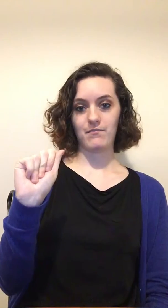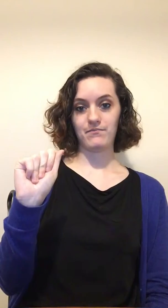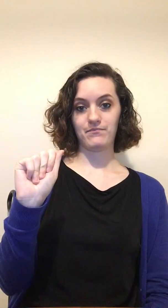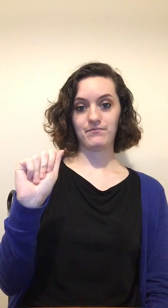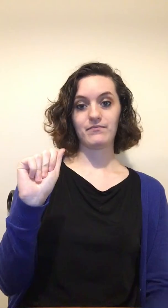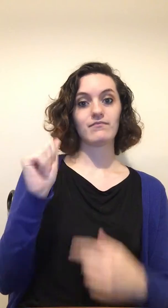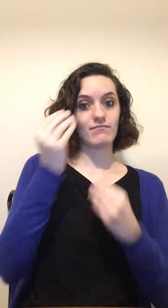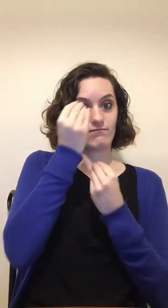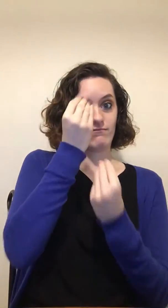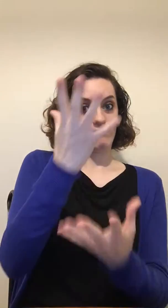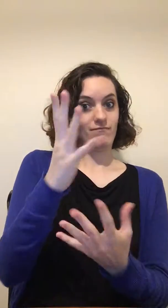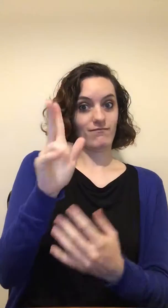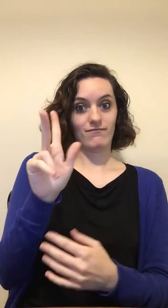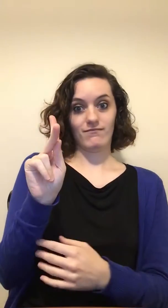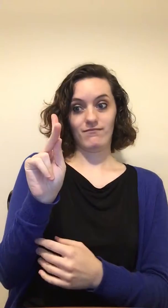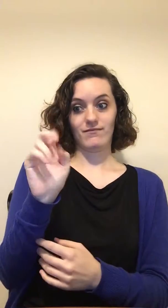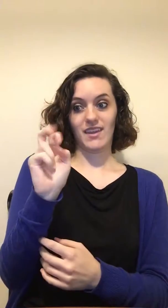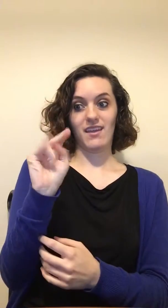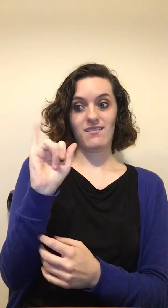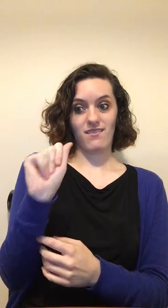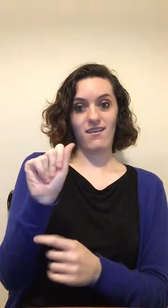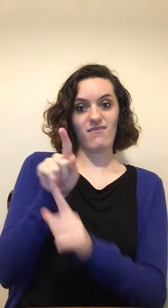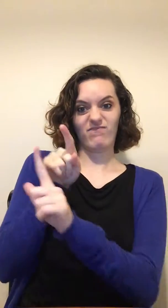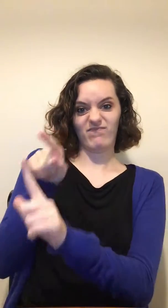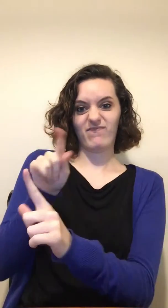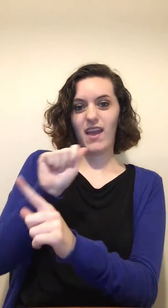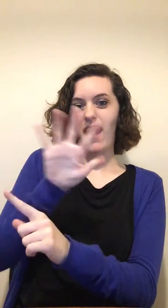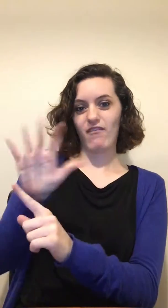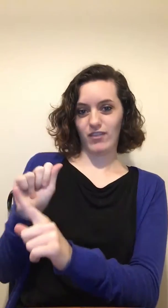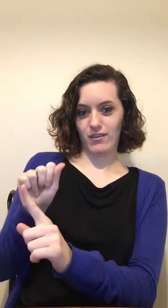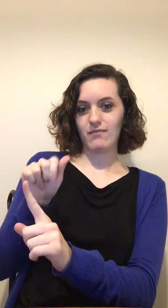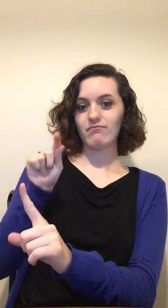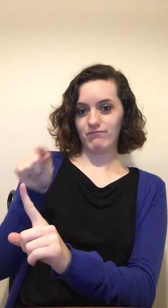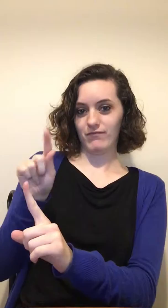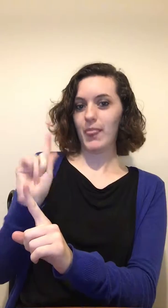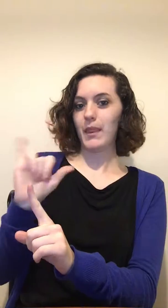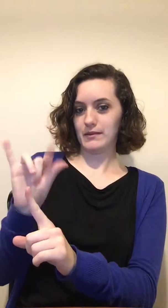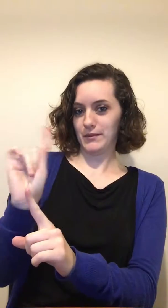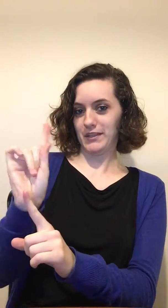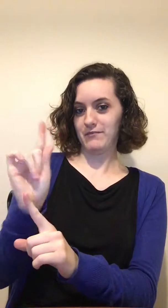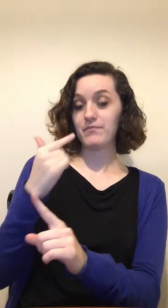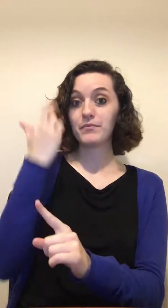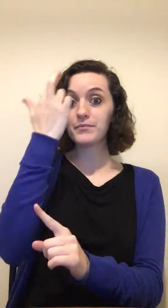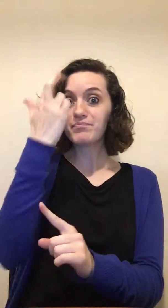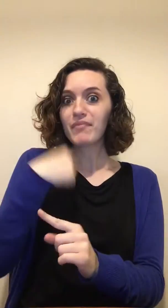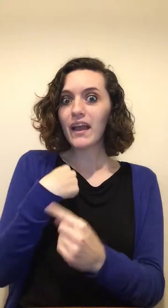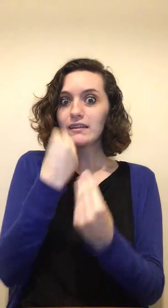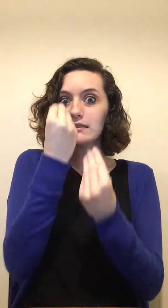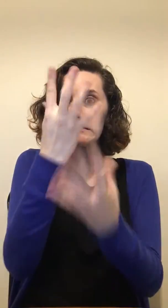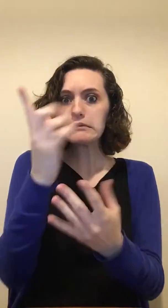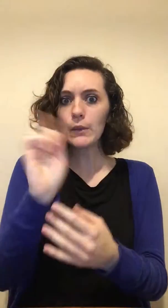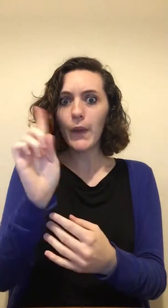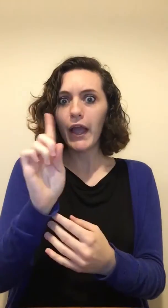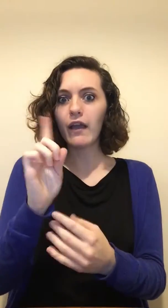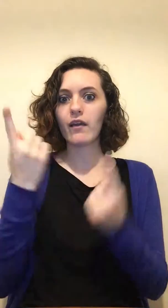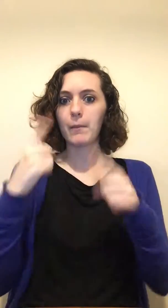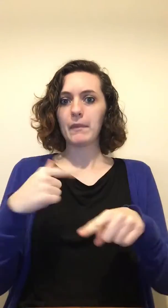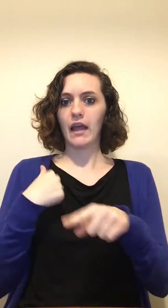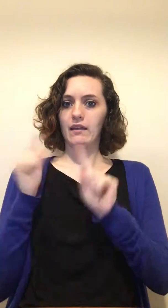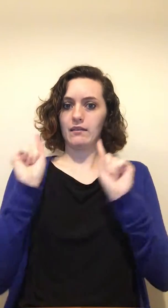the way, Kenya is in Africa. And the reason I'm saying this is because when I came to this country, I remember I went to school